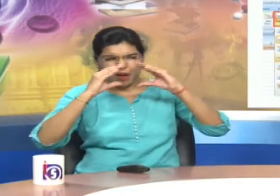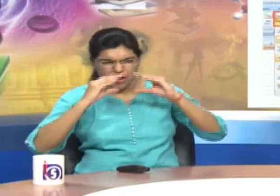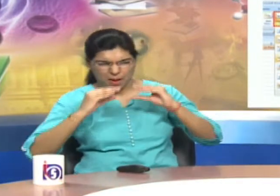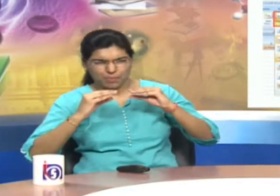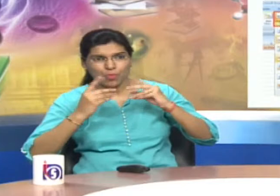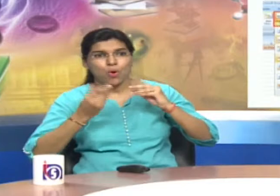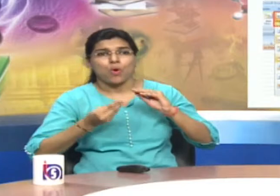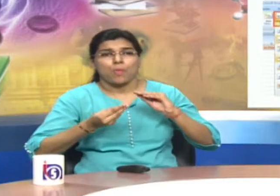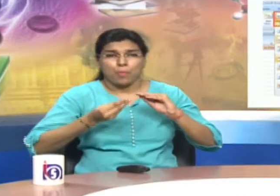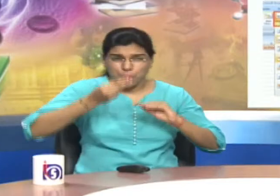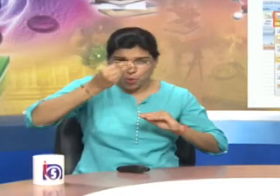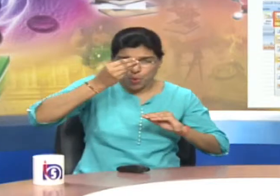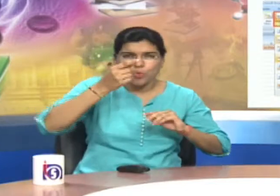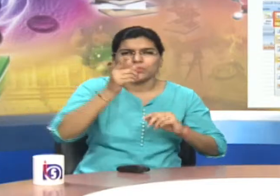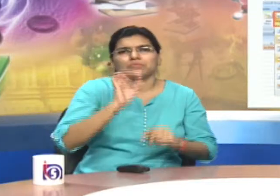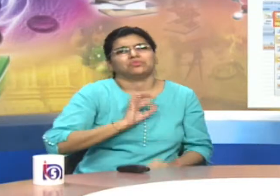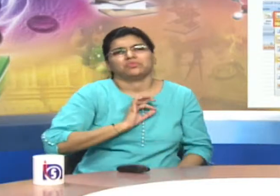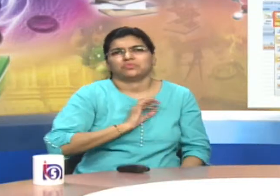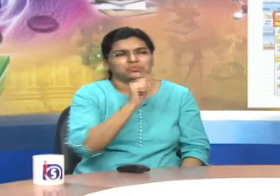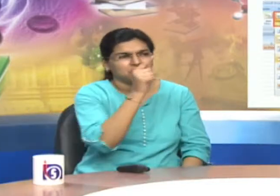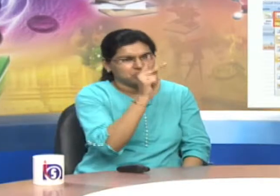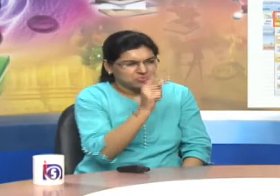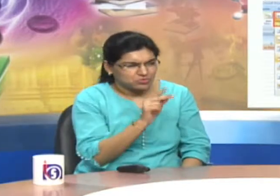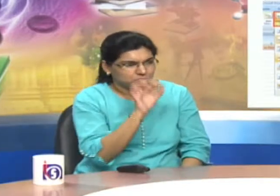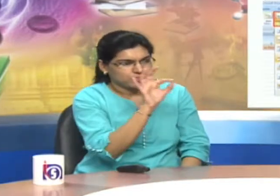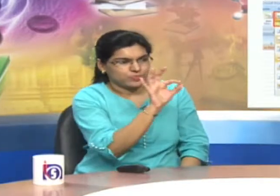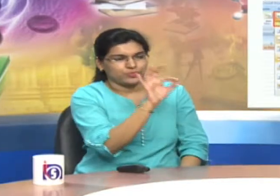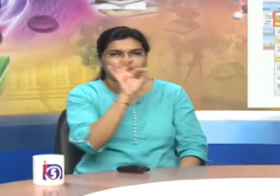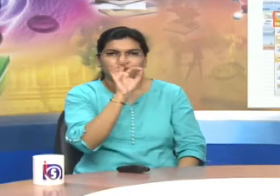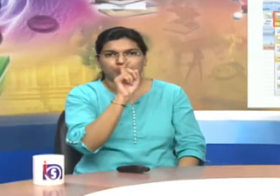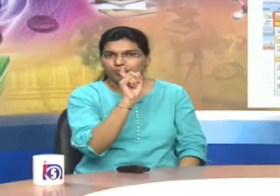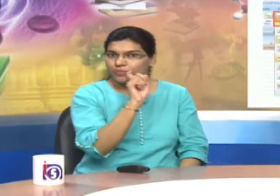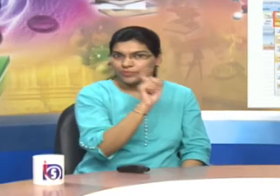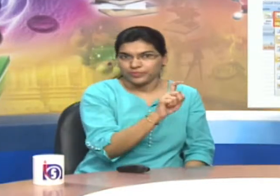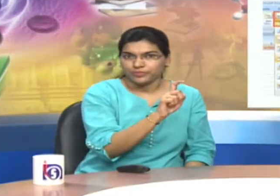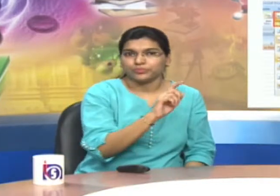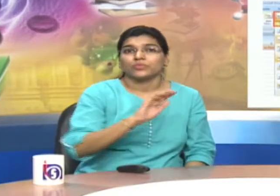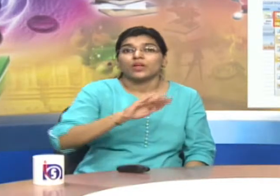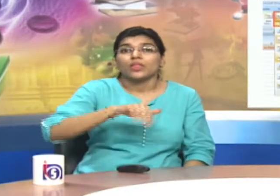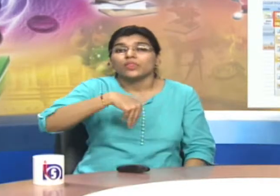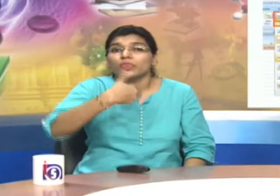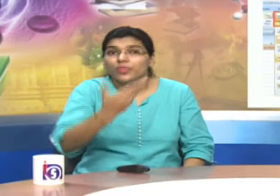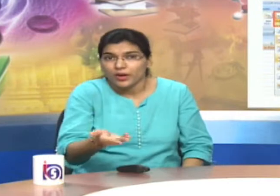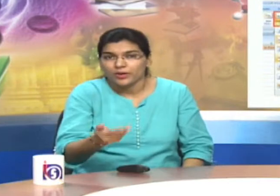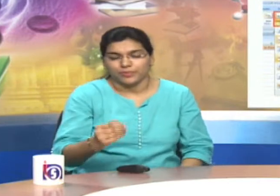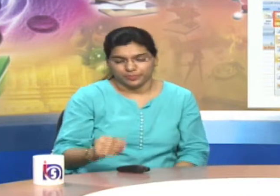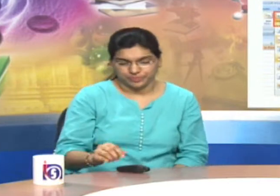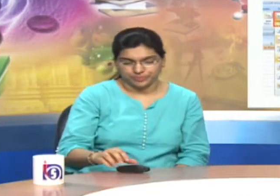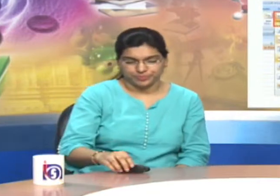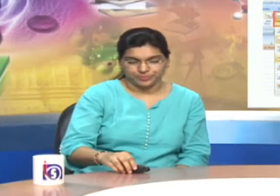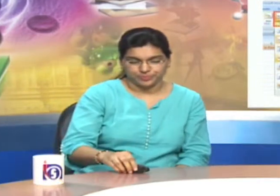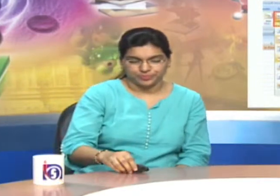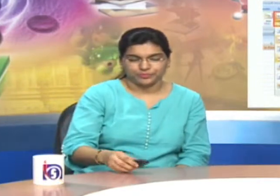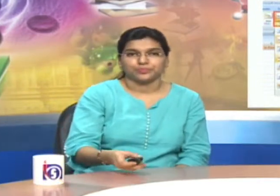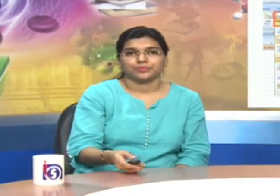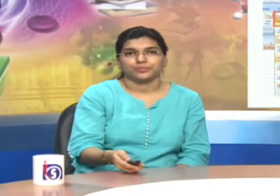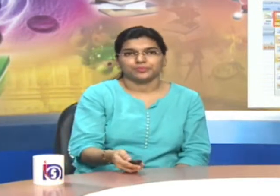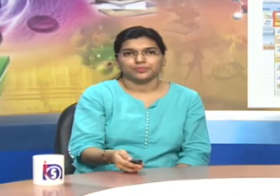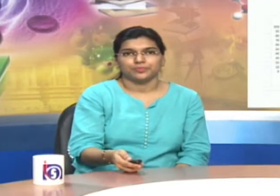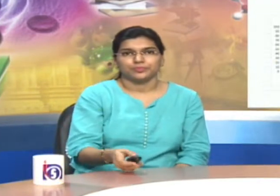opens up. There you can choose as per your choice and then select that, then choose